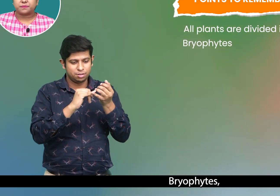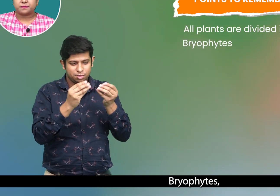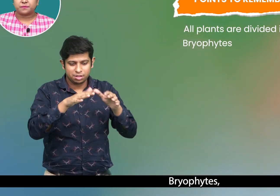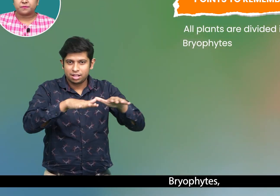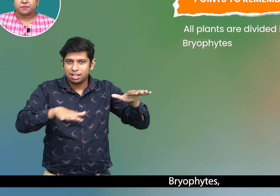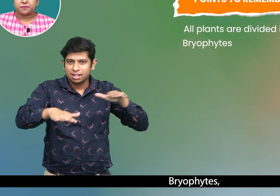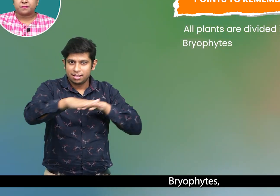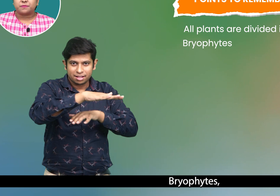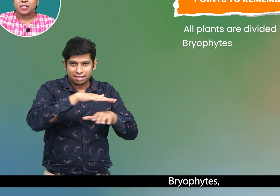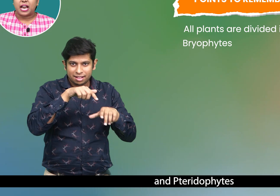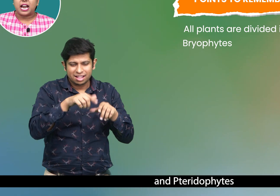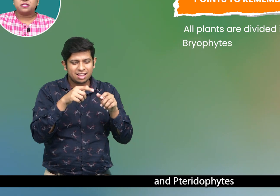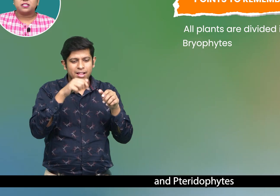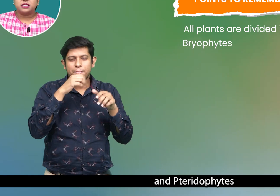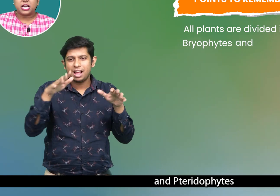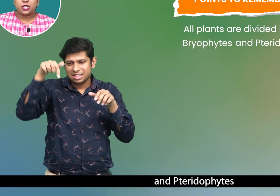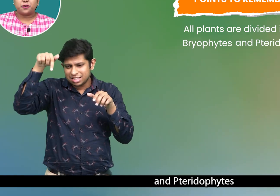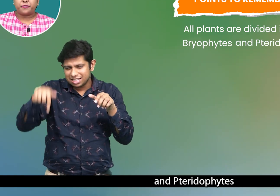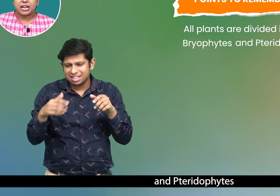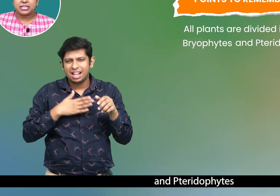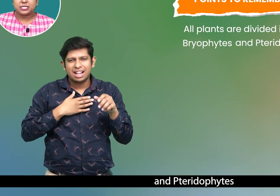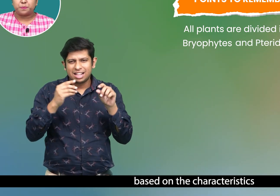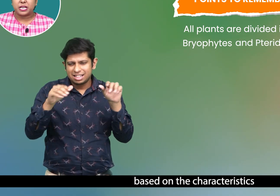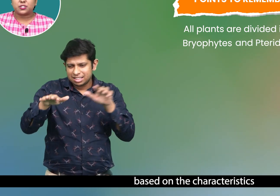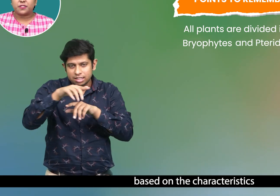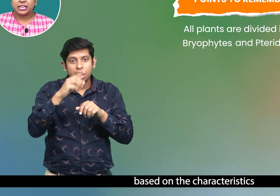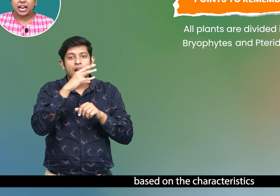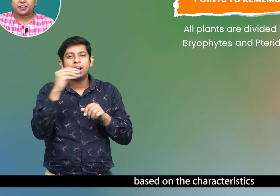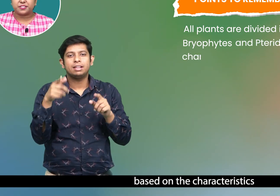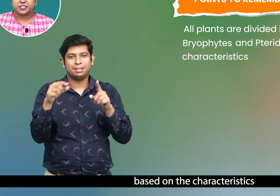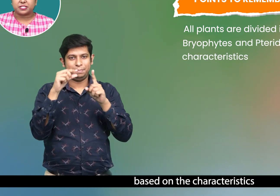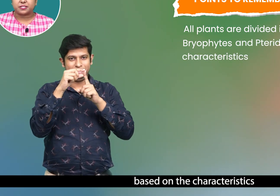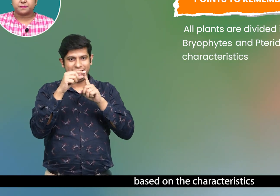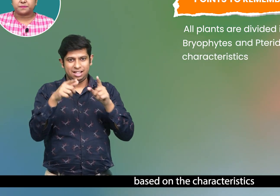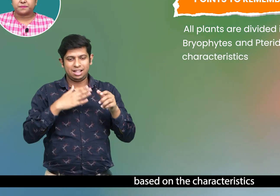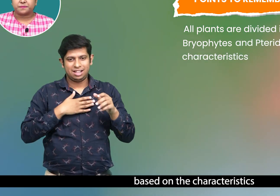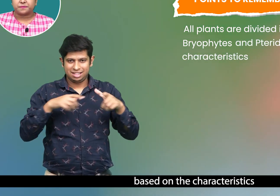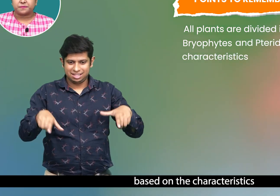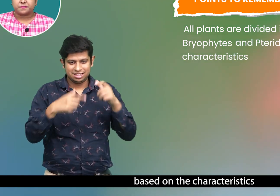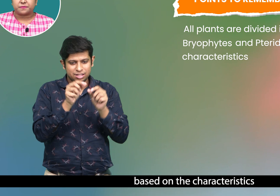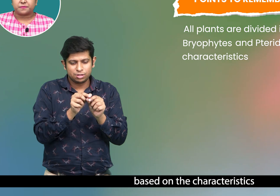bryophytes and pteridophytes based on the characteristics.